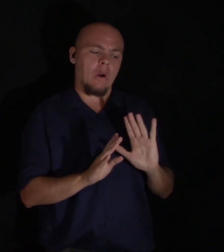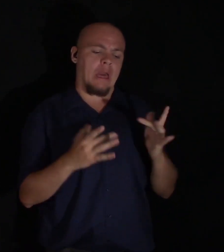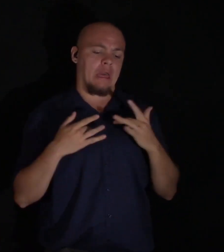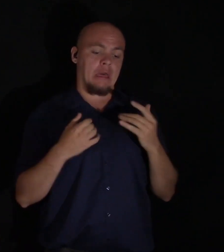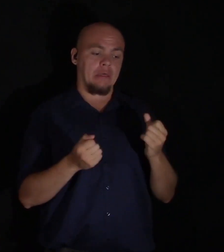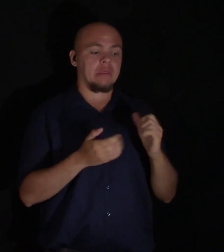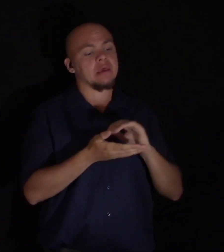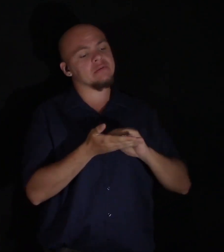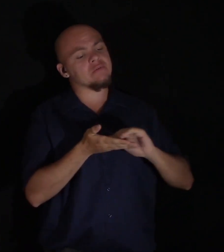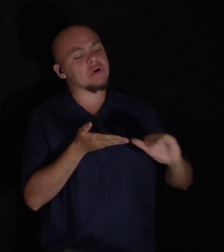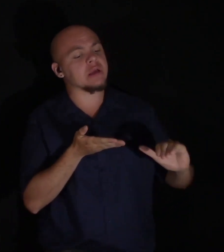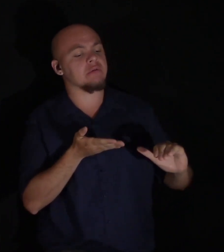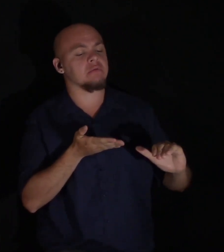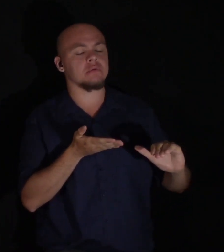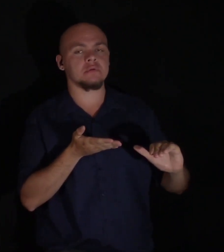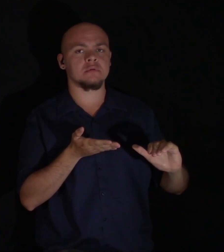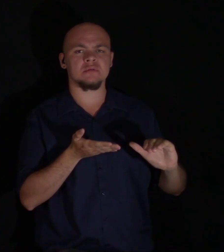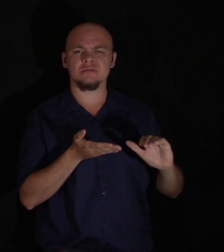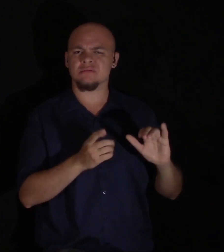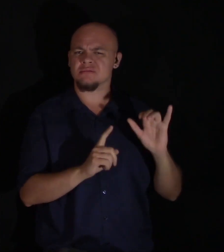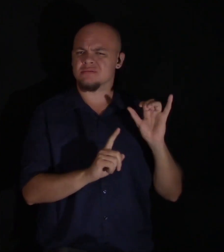But what does that mean?